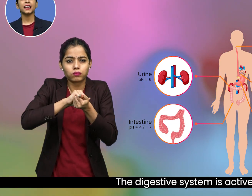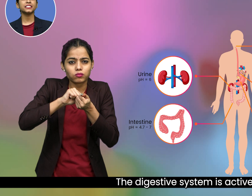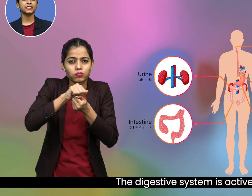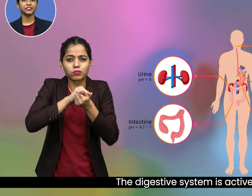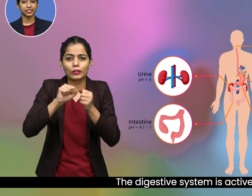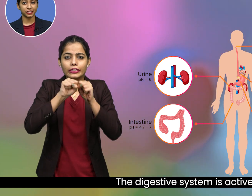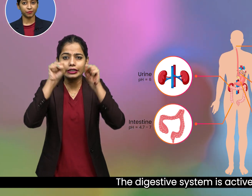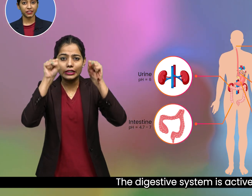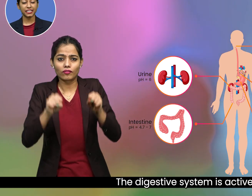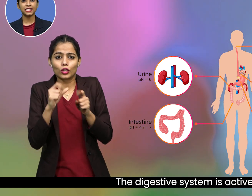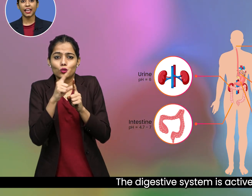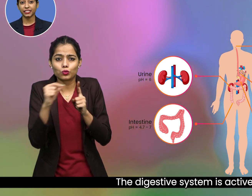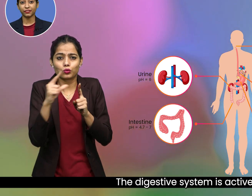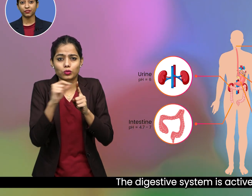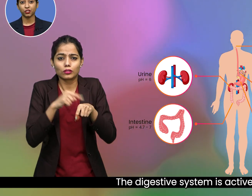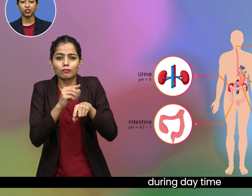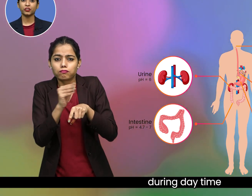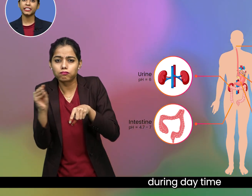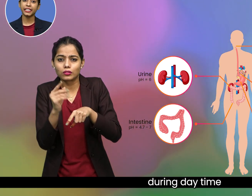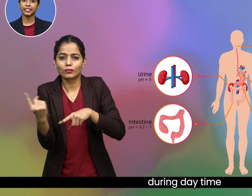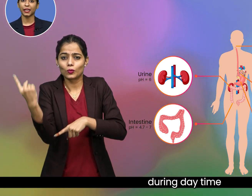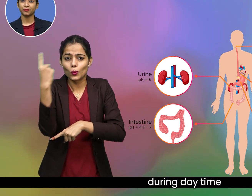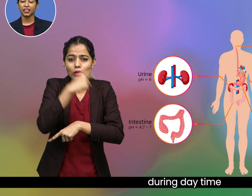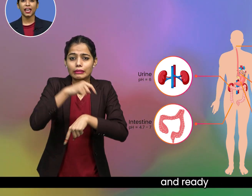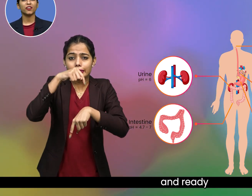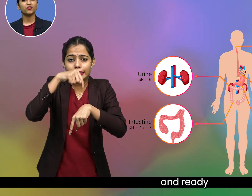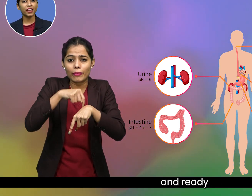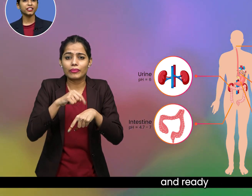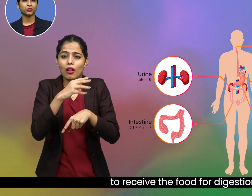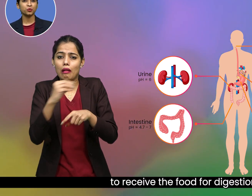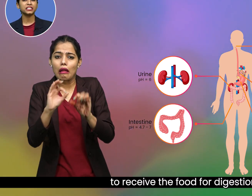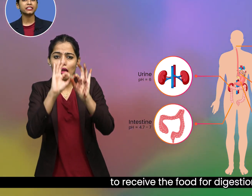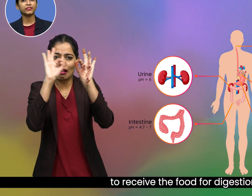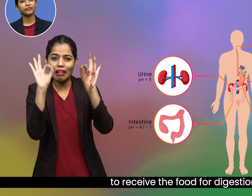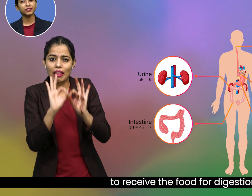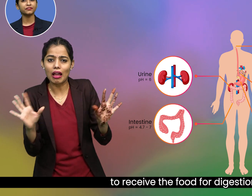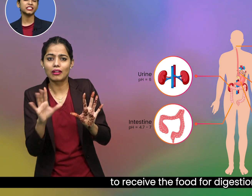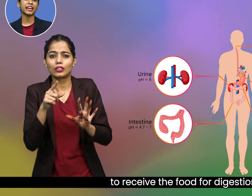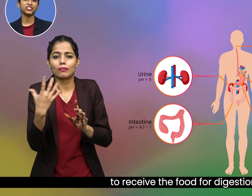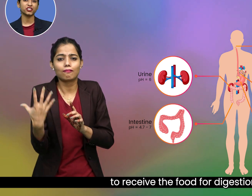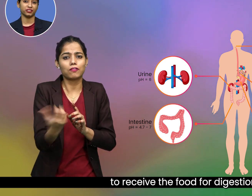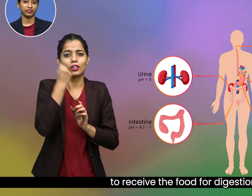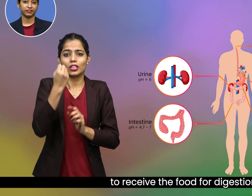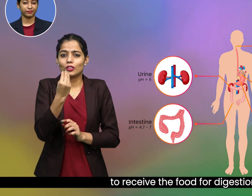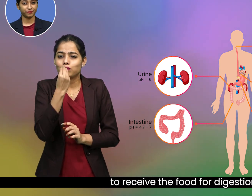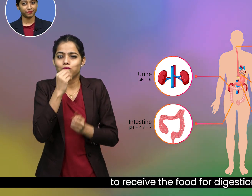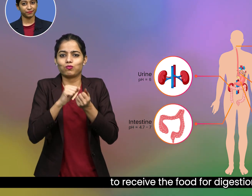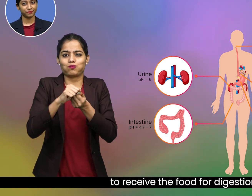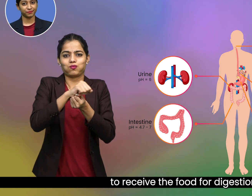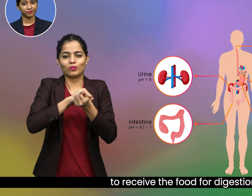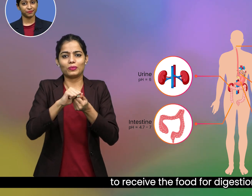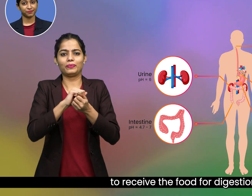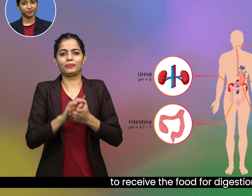The digestive system is active during daytime and ready to receive the food for digestion.